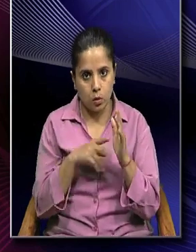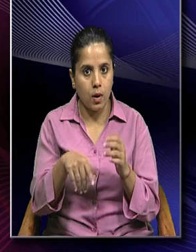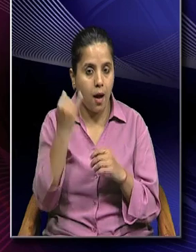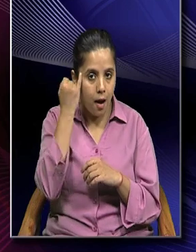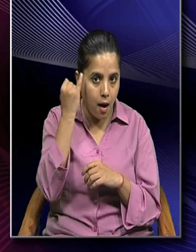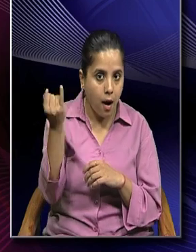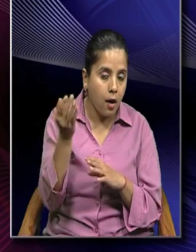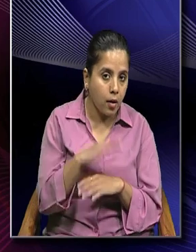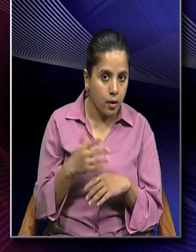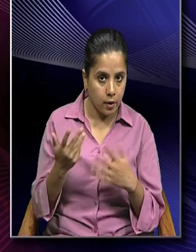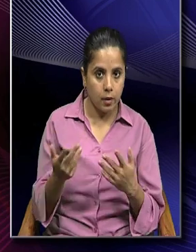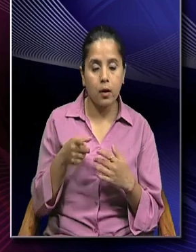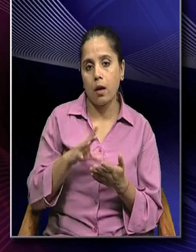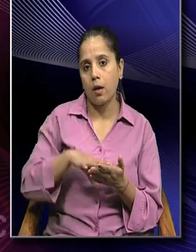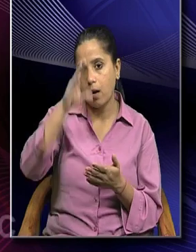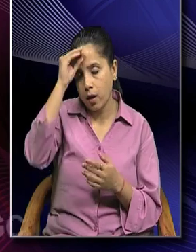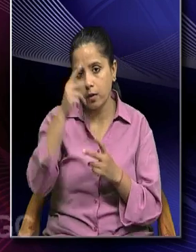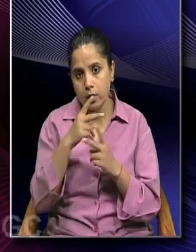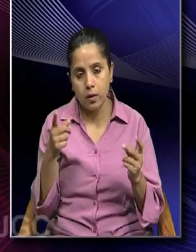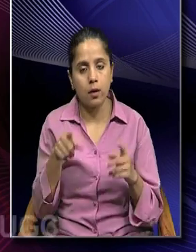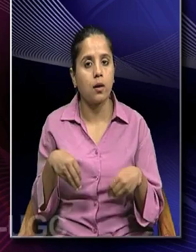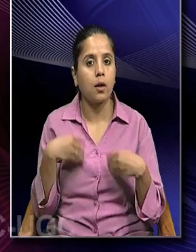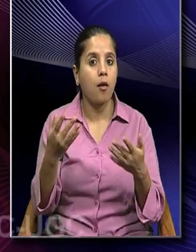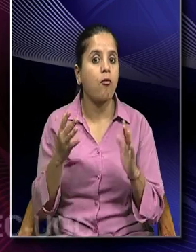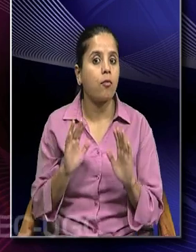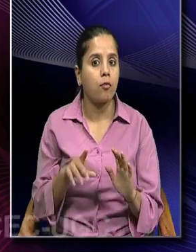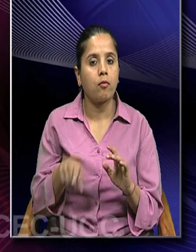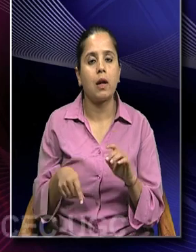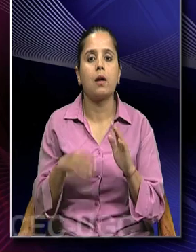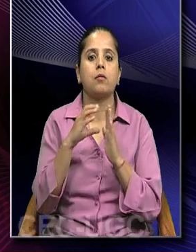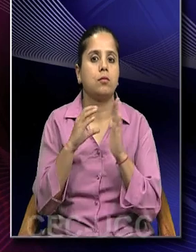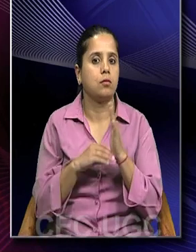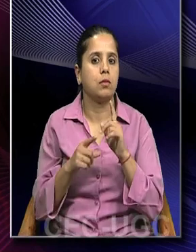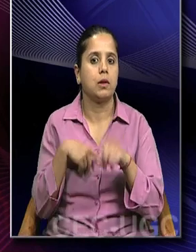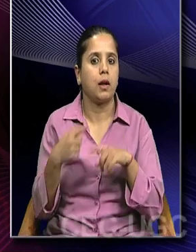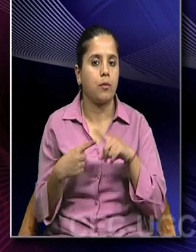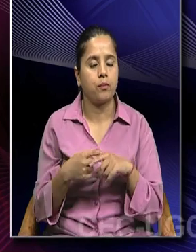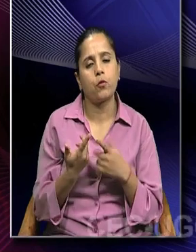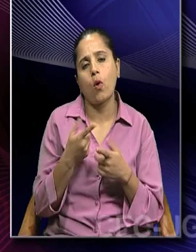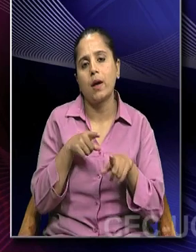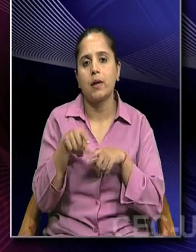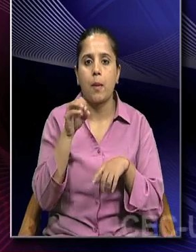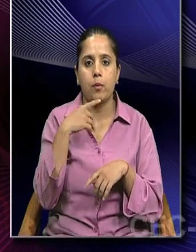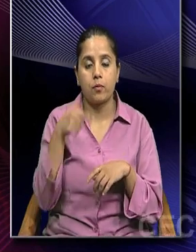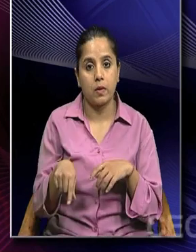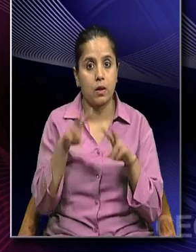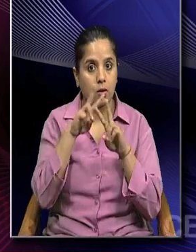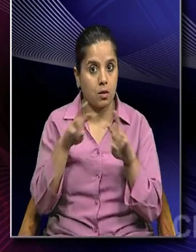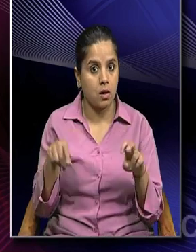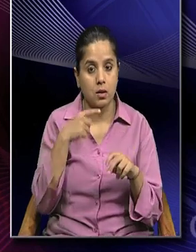ideas, those learnings which are provided in the text. For instance, there is a researcher